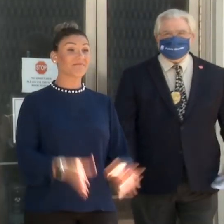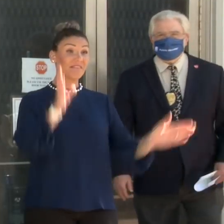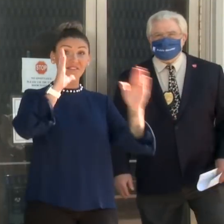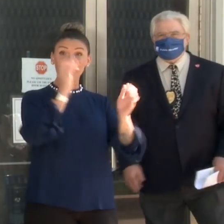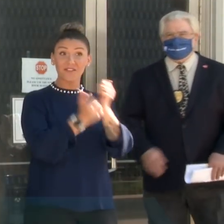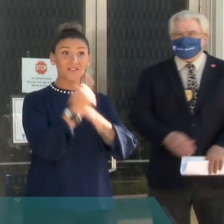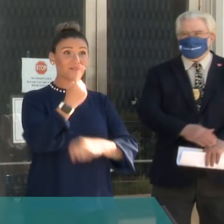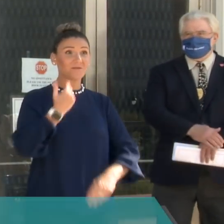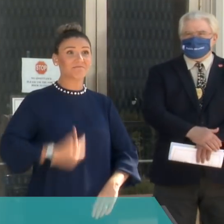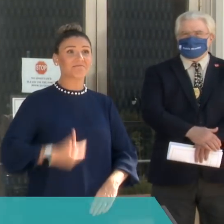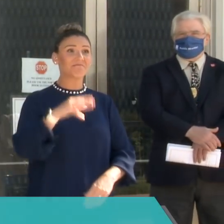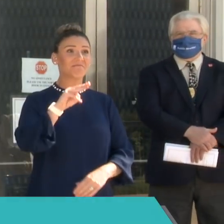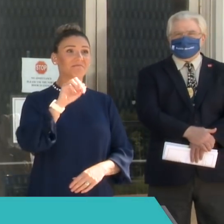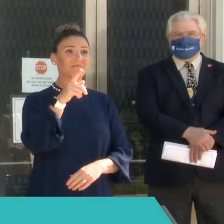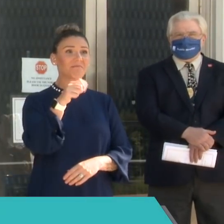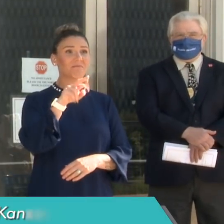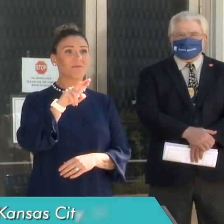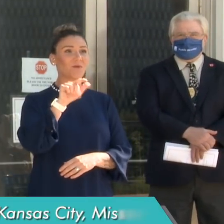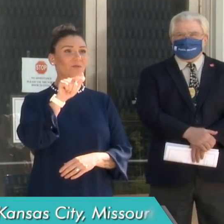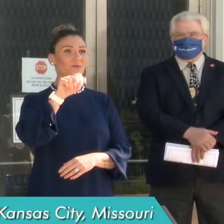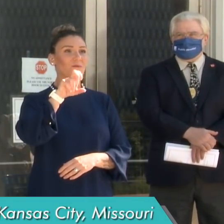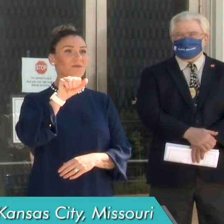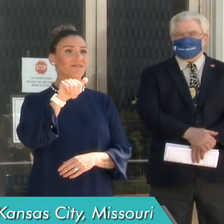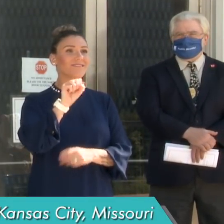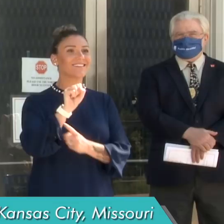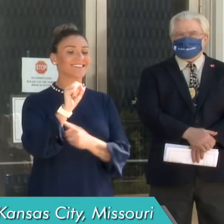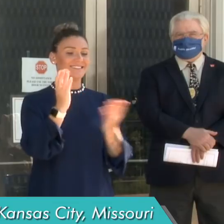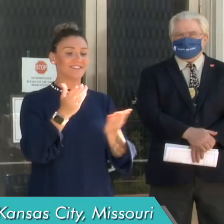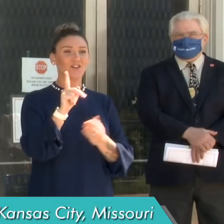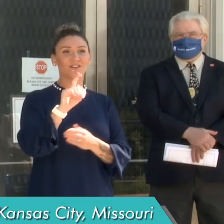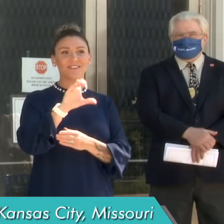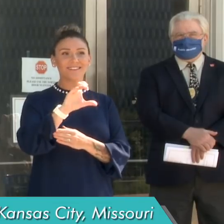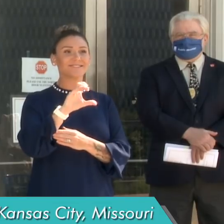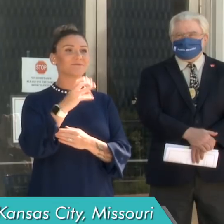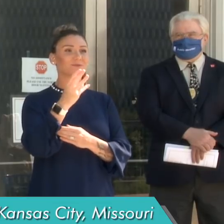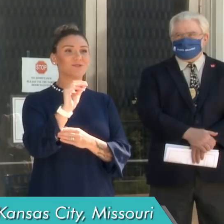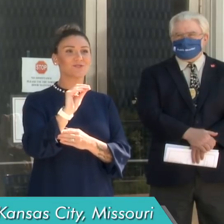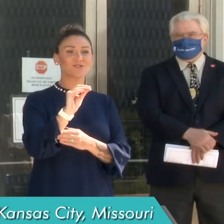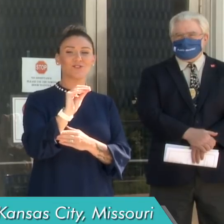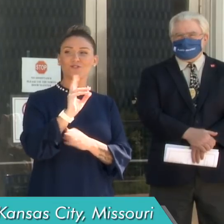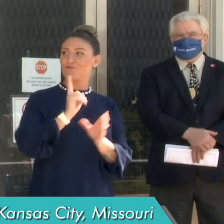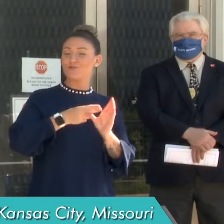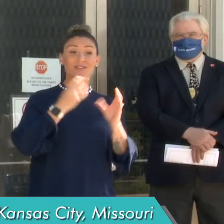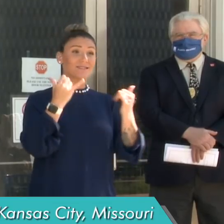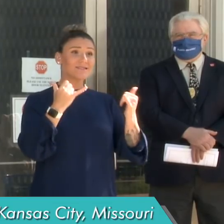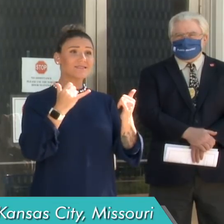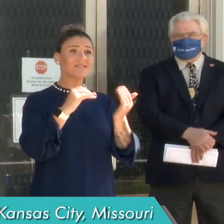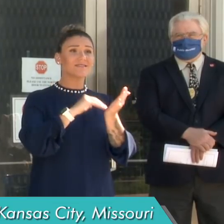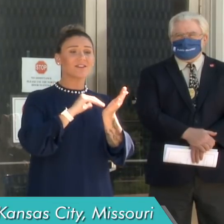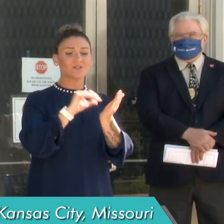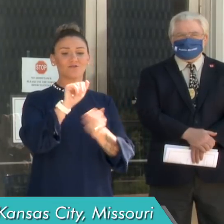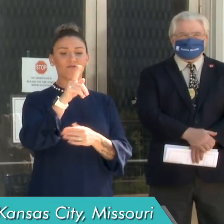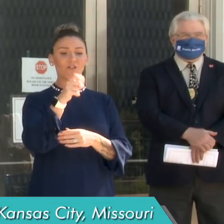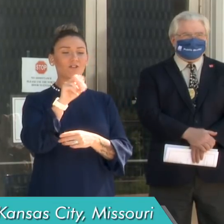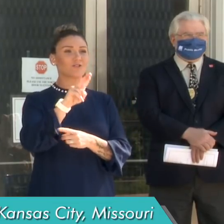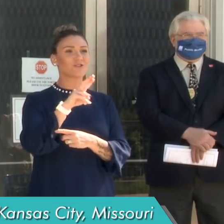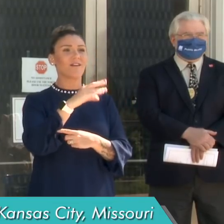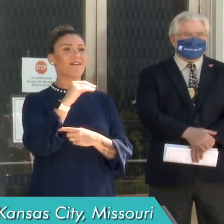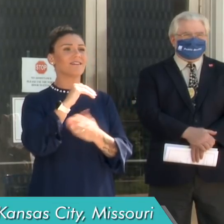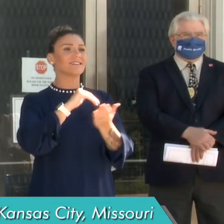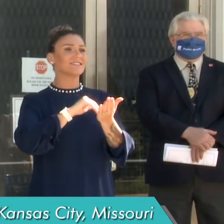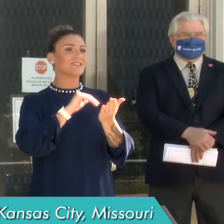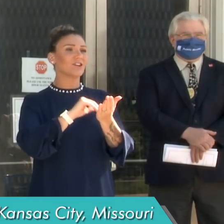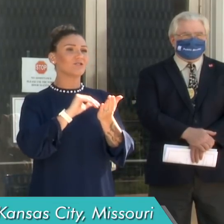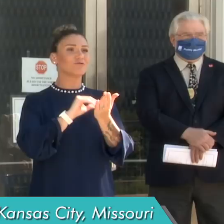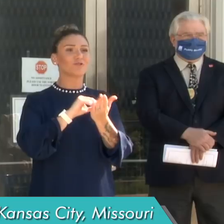Hi, everybody. I'm Quinton Lucas, Mayor of Kansas City. I'm joined today by Dr. Rex Archer, our Director of Public Health, and Dr. Erica Carney, our Emergency